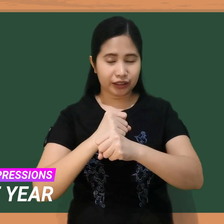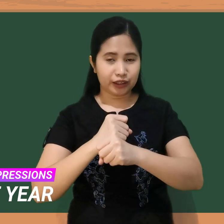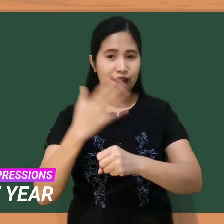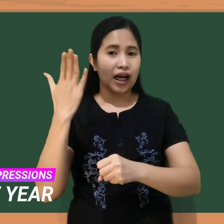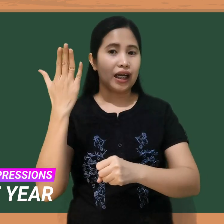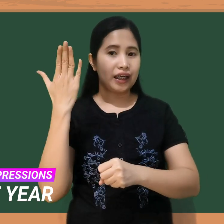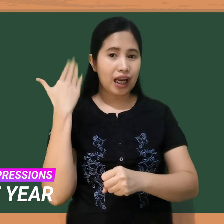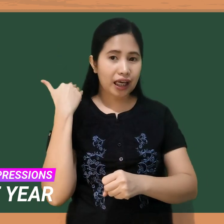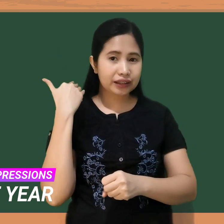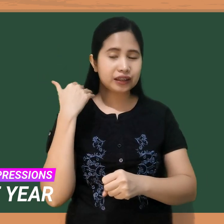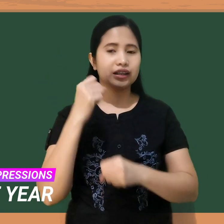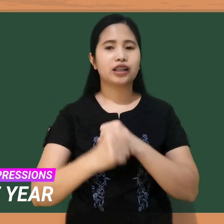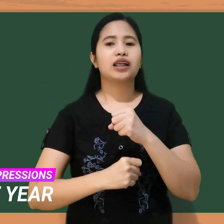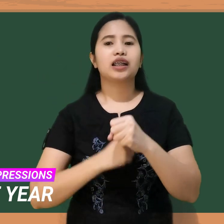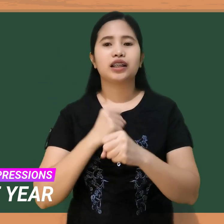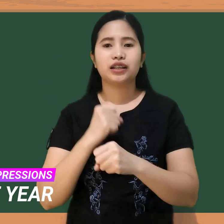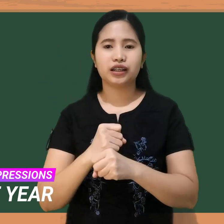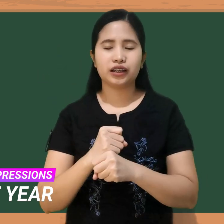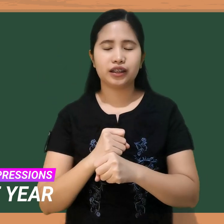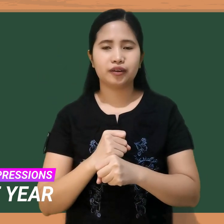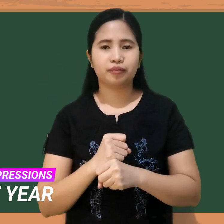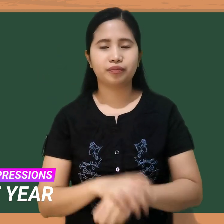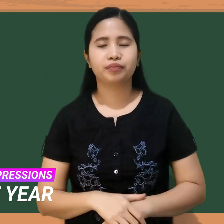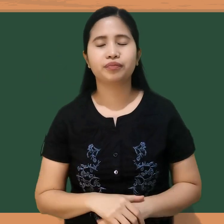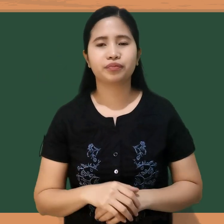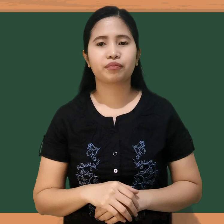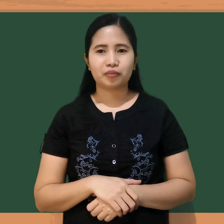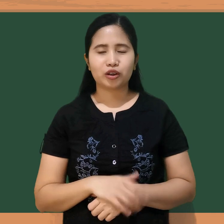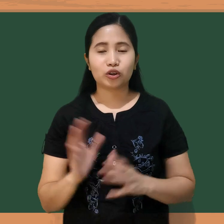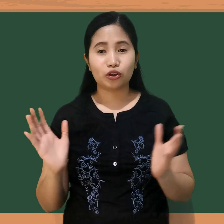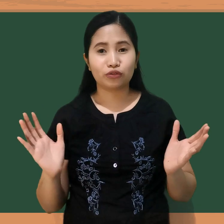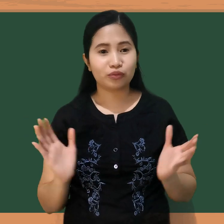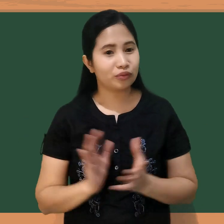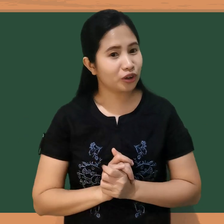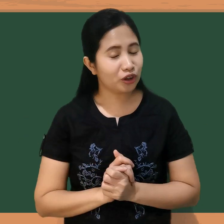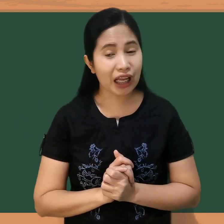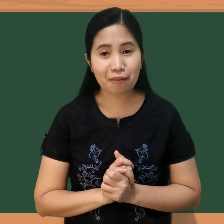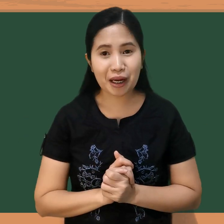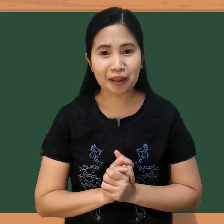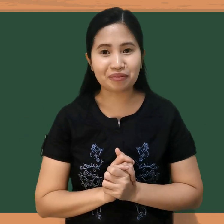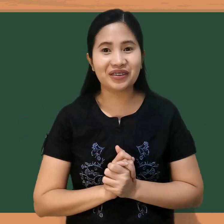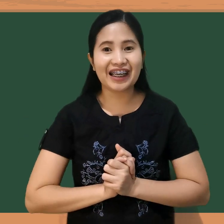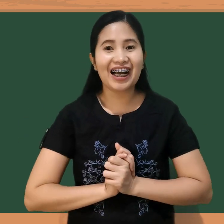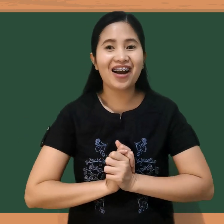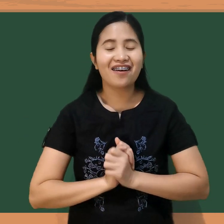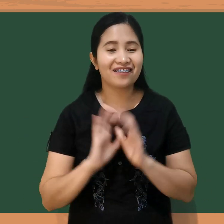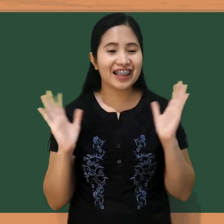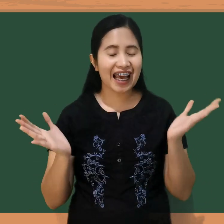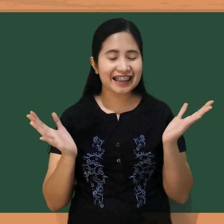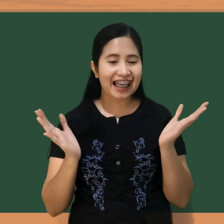year. Last year. So, yun lamang. Wala na.